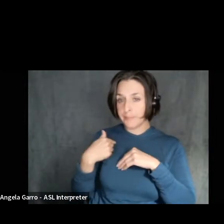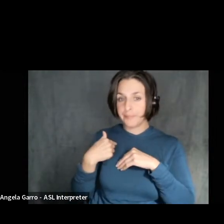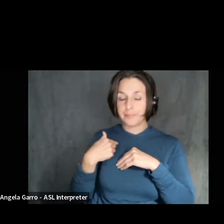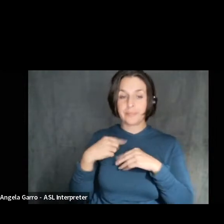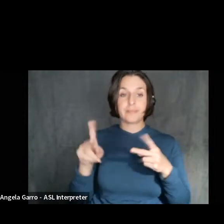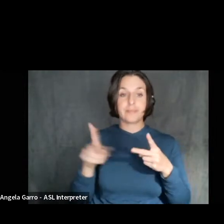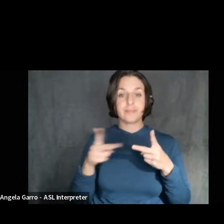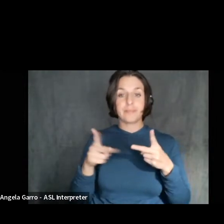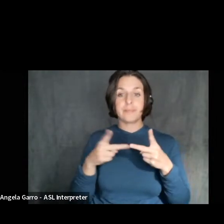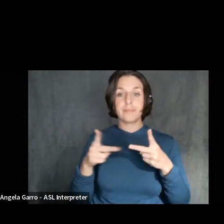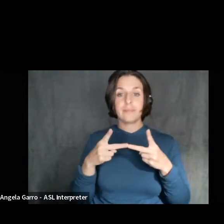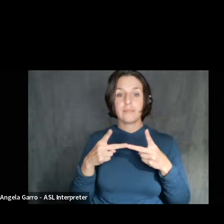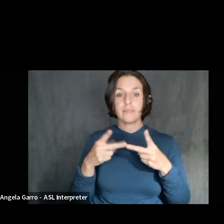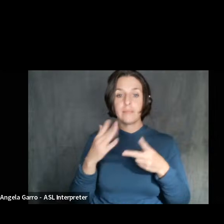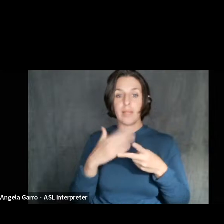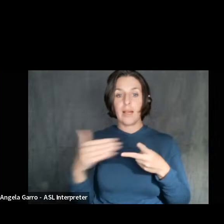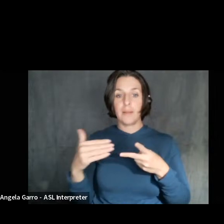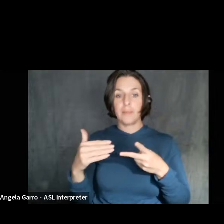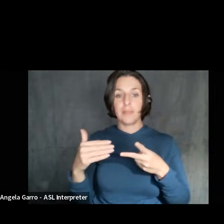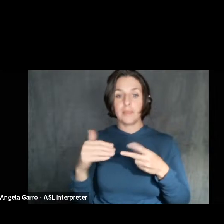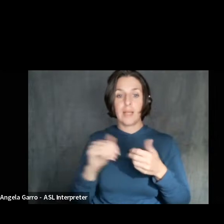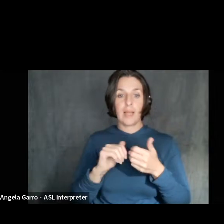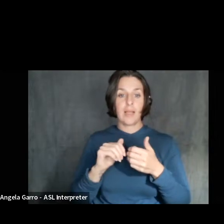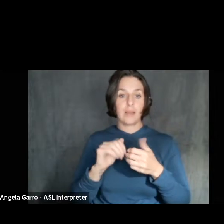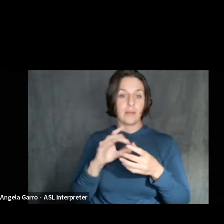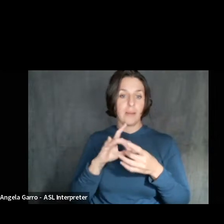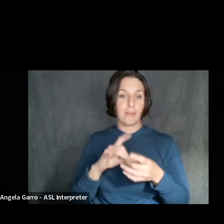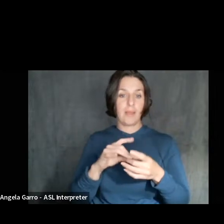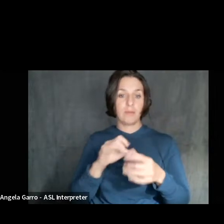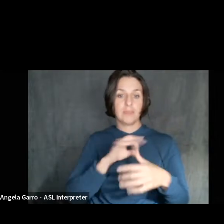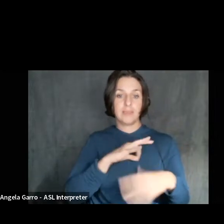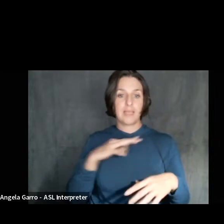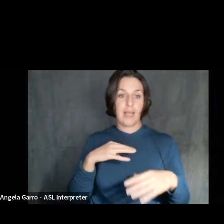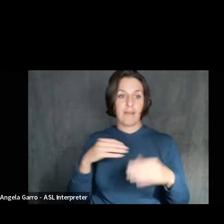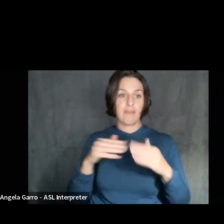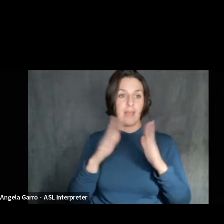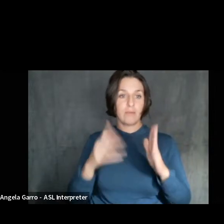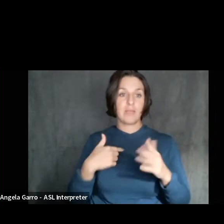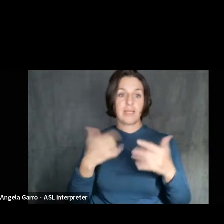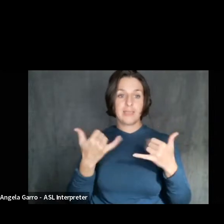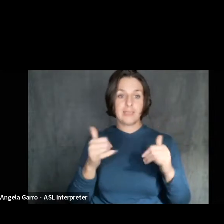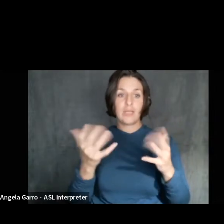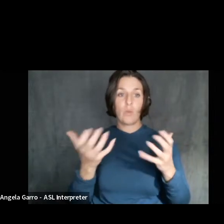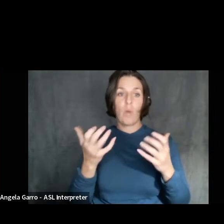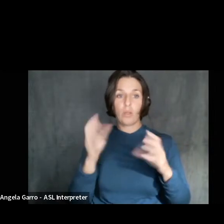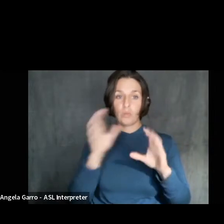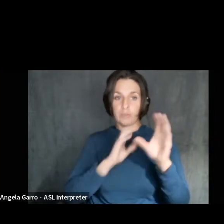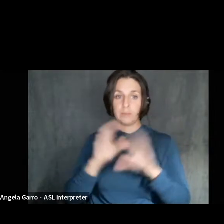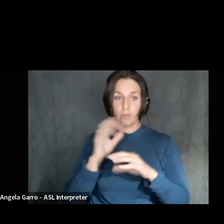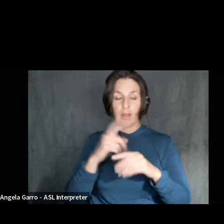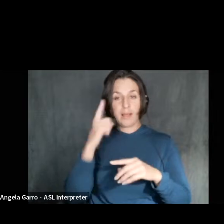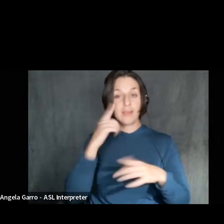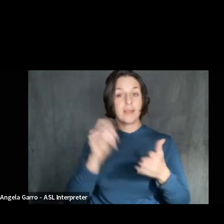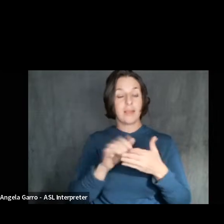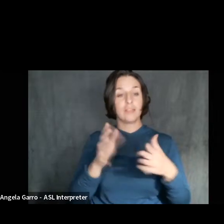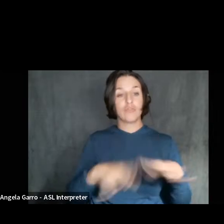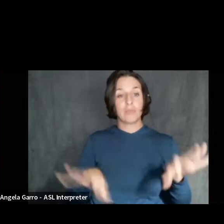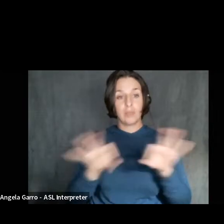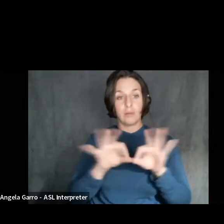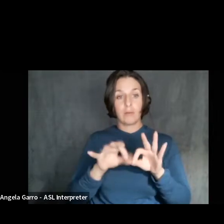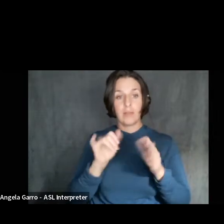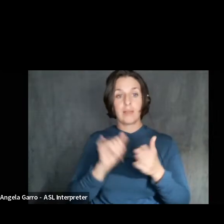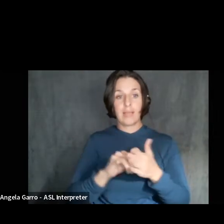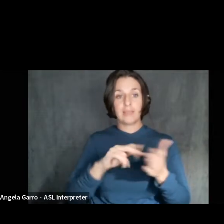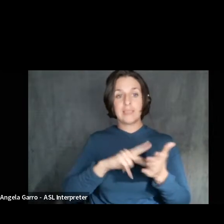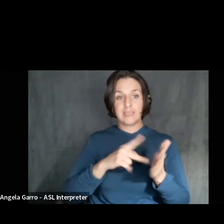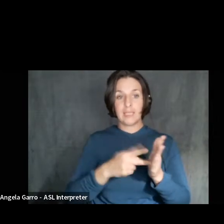second element was about housing or staff housing. I'd still like to explore. For sure. I think that's critical because that's what the intention